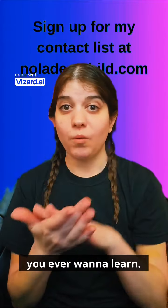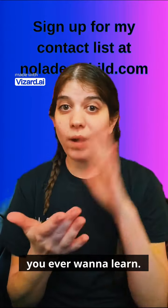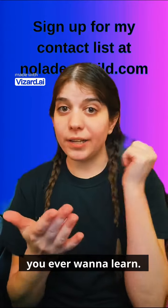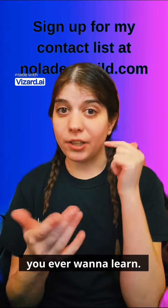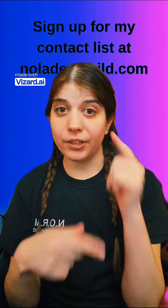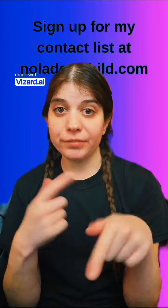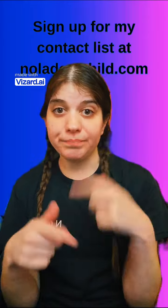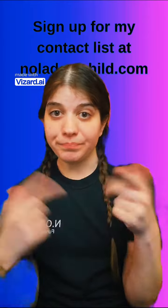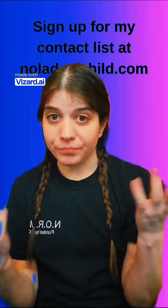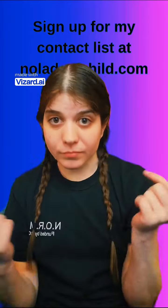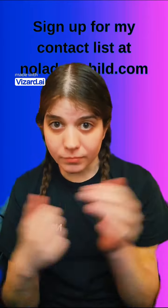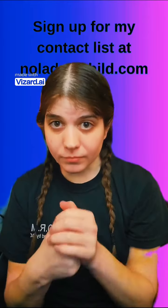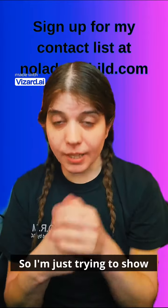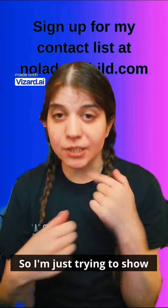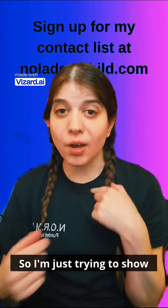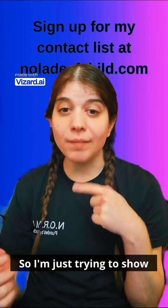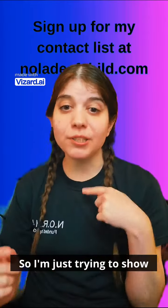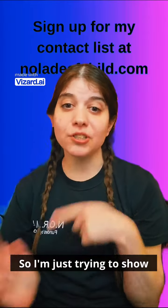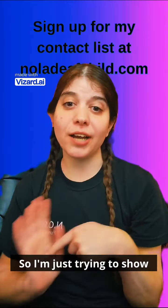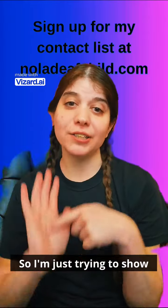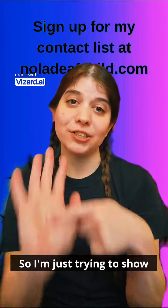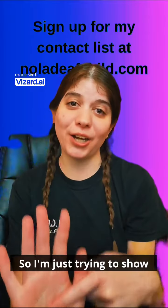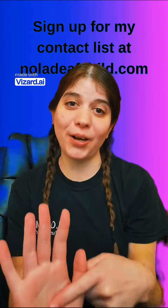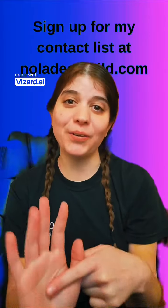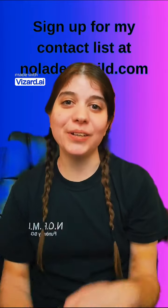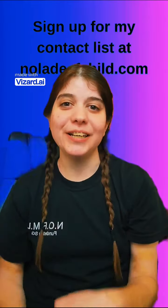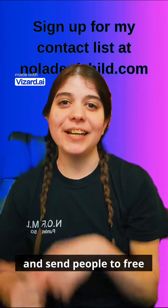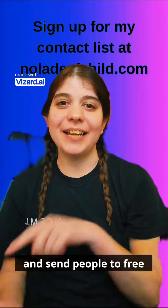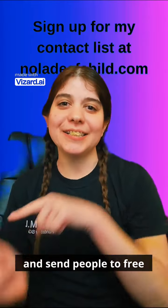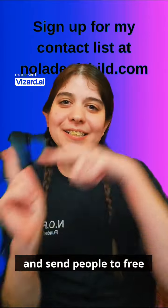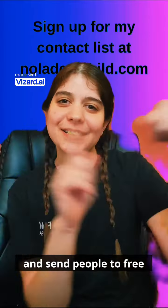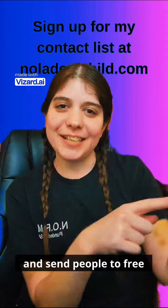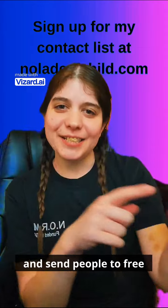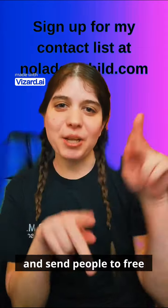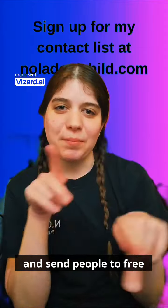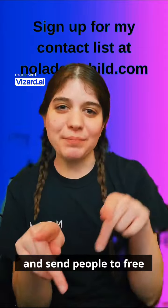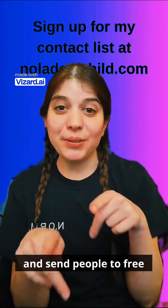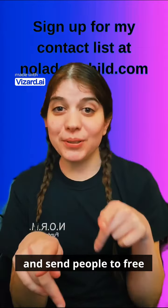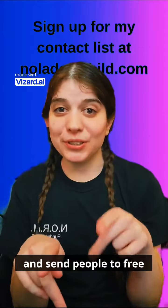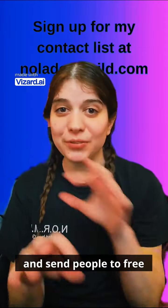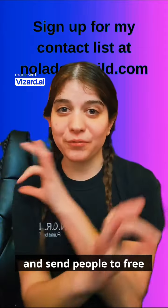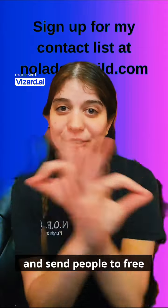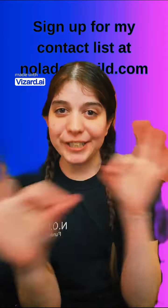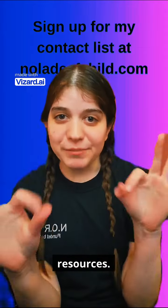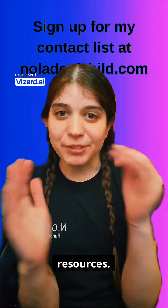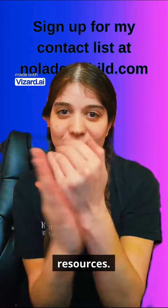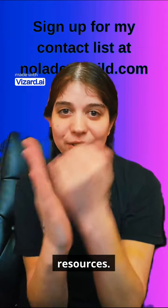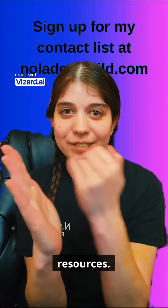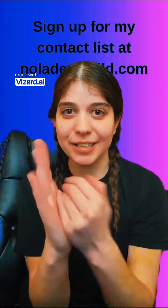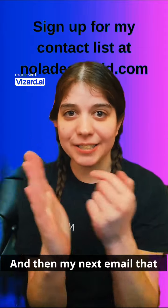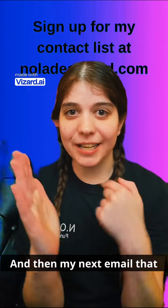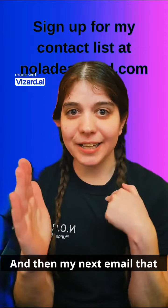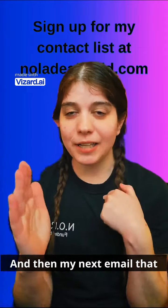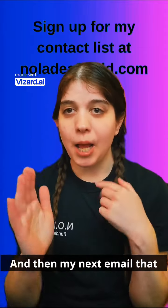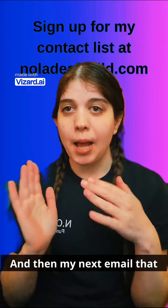to learn. So I'm just trying to show and send people to free resources, and then